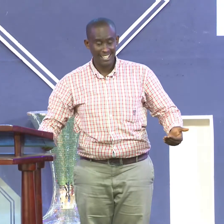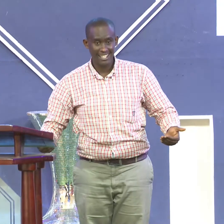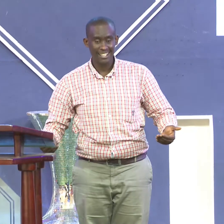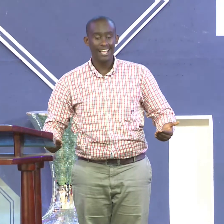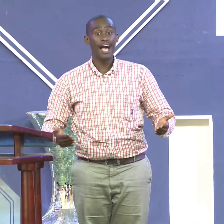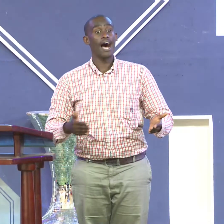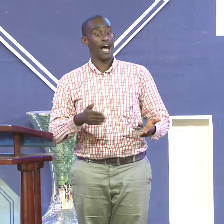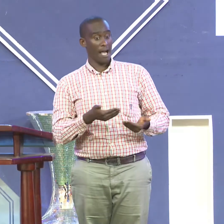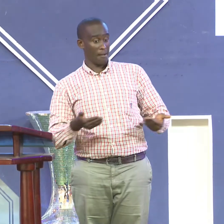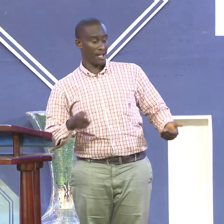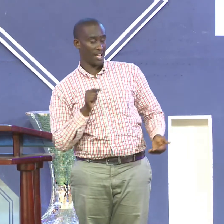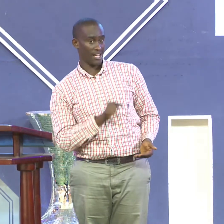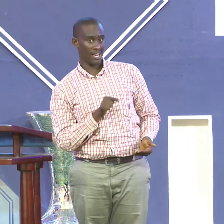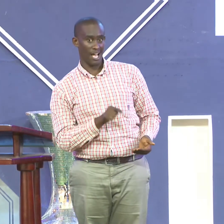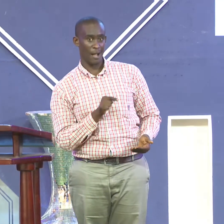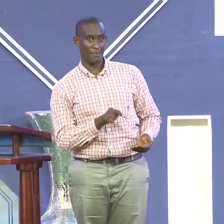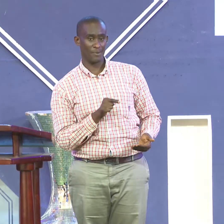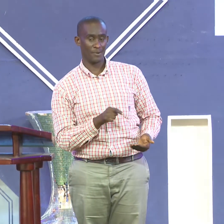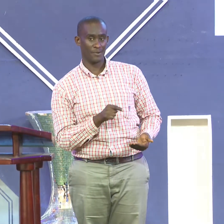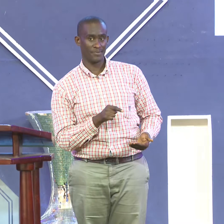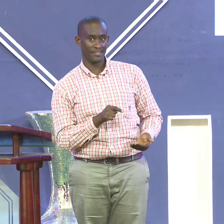birth, abana abo, those children,